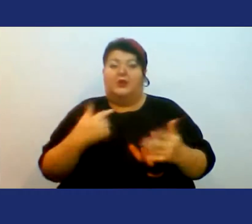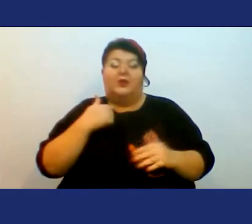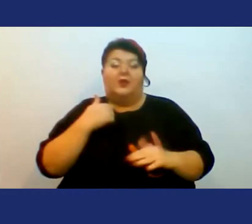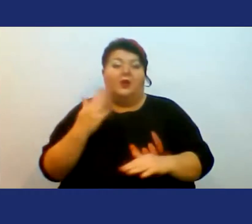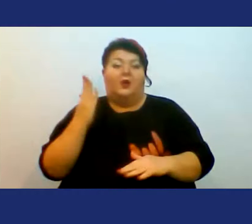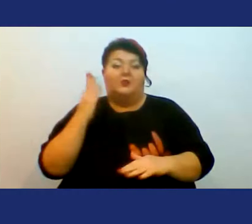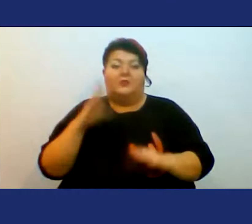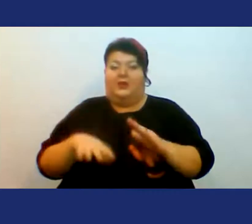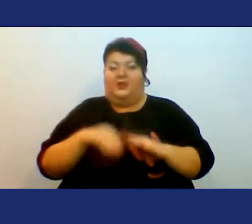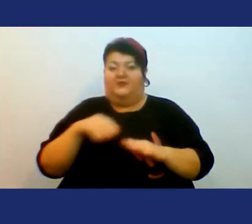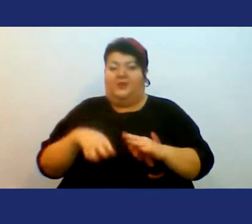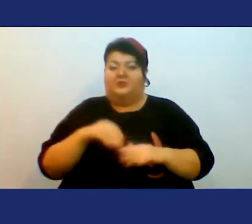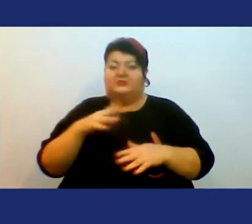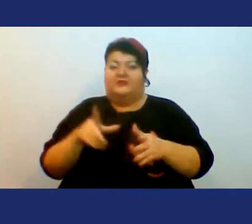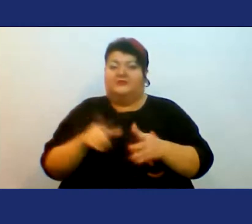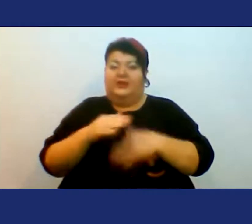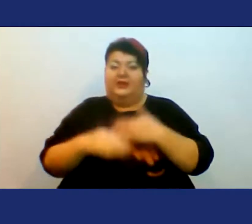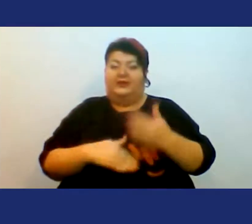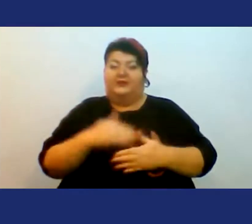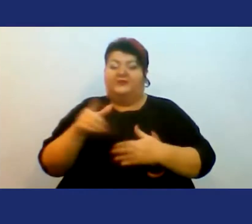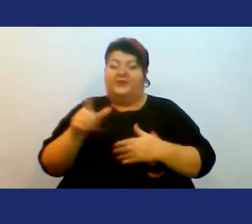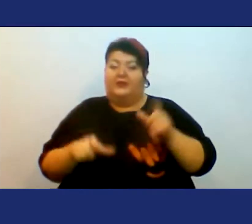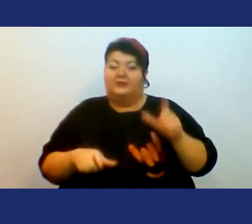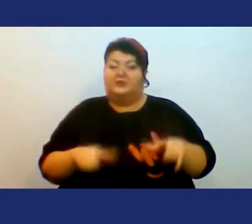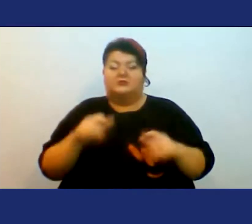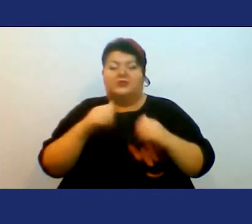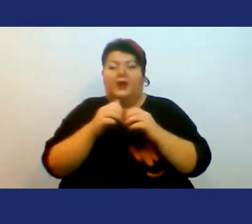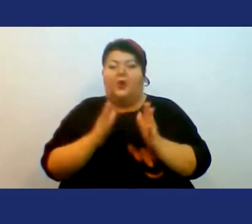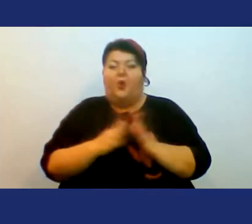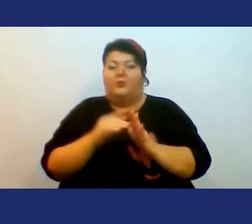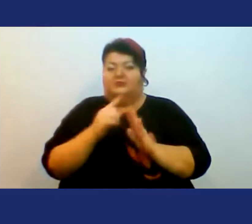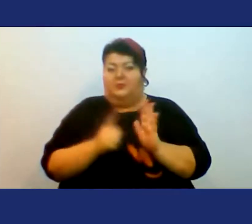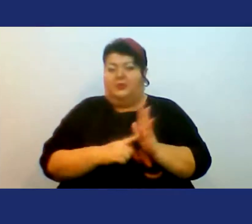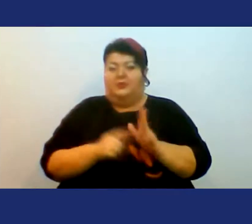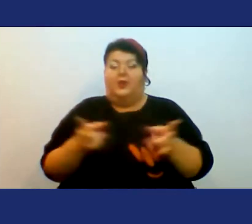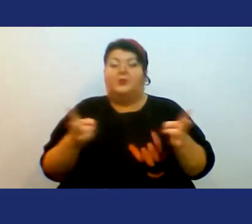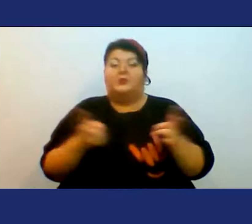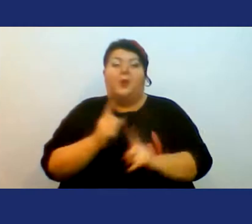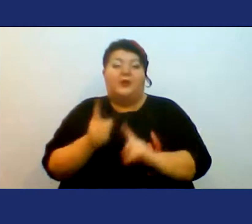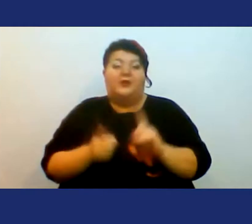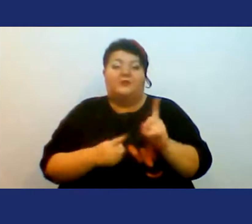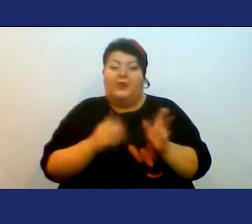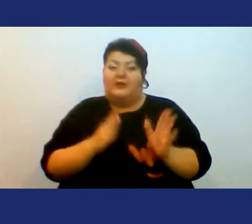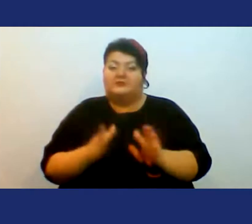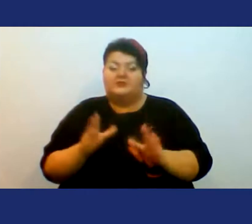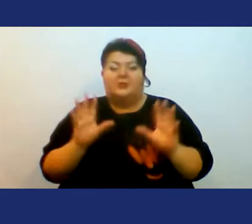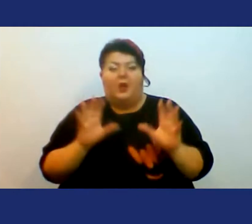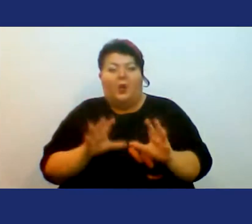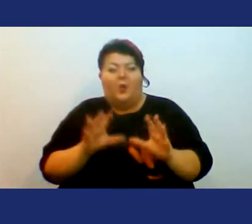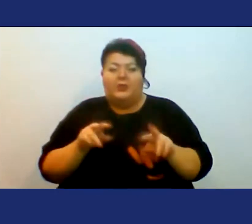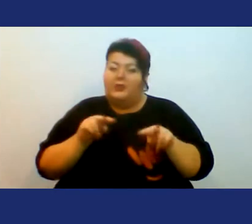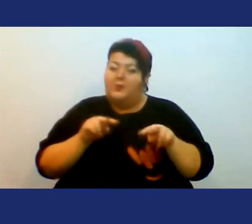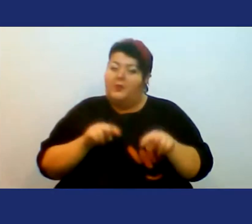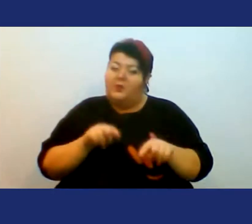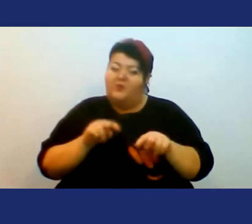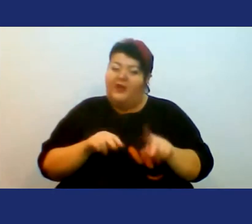the government. And the projects and the things we are working on, such as ensuring